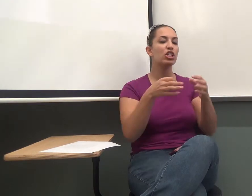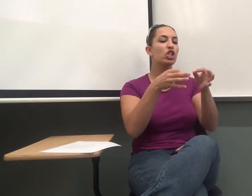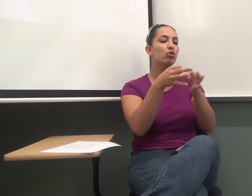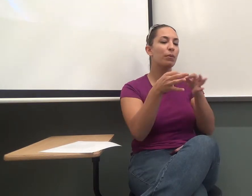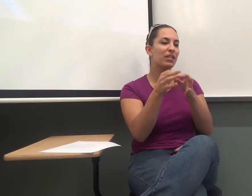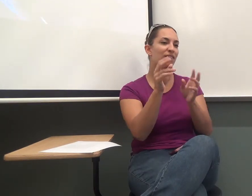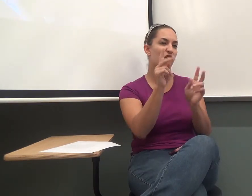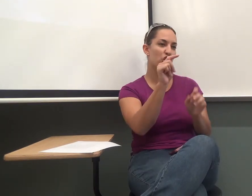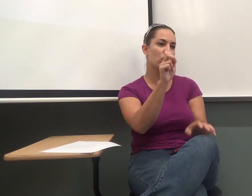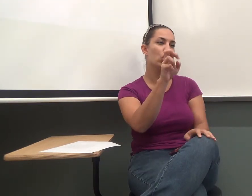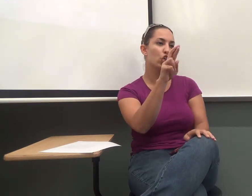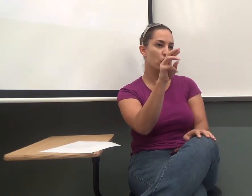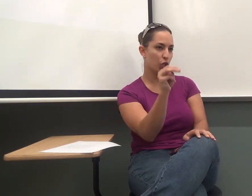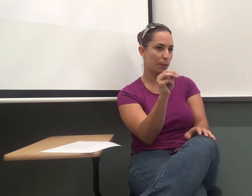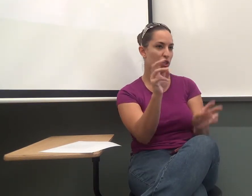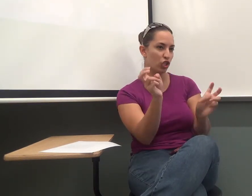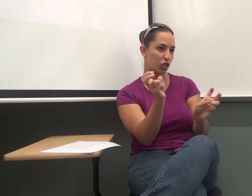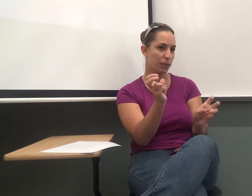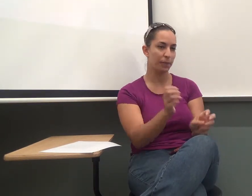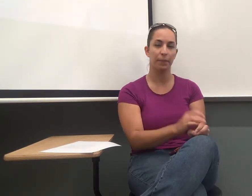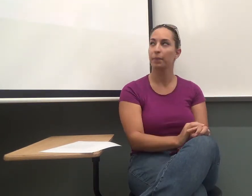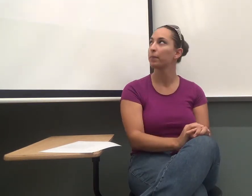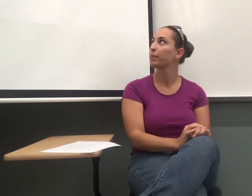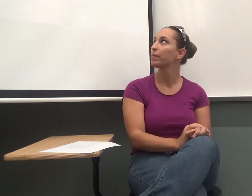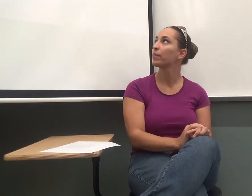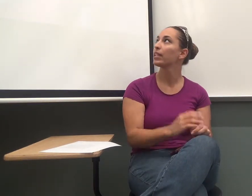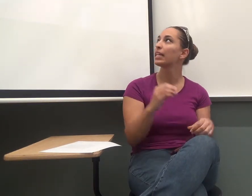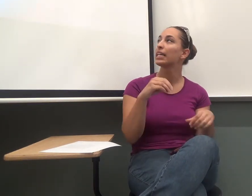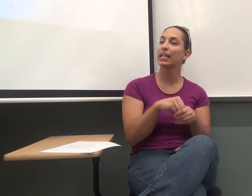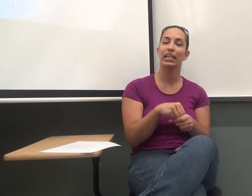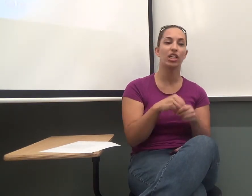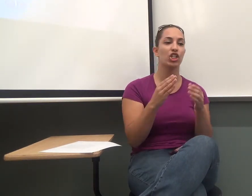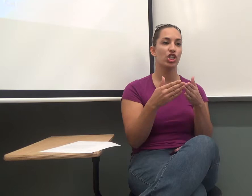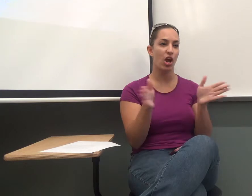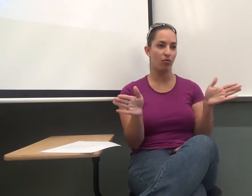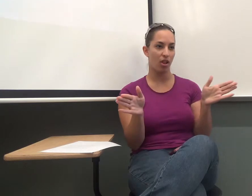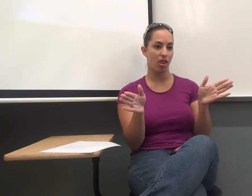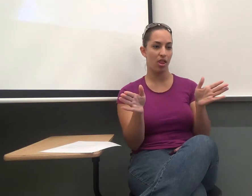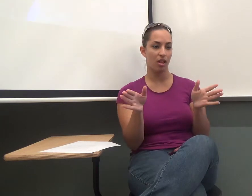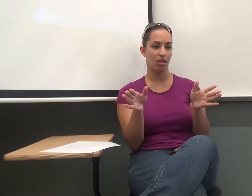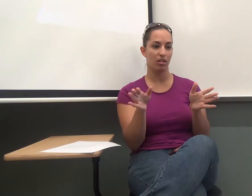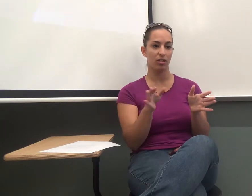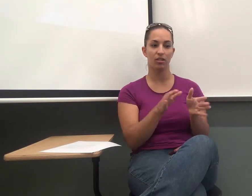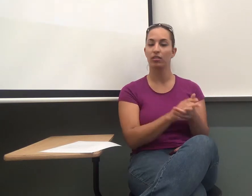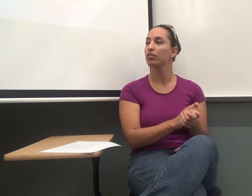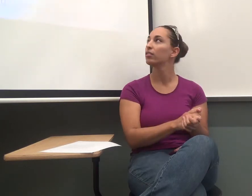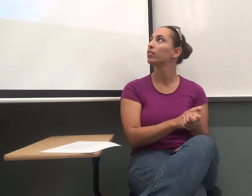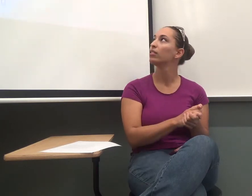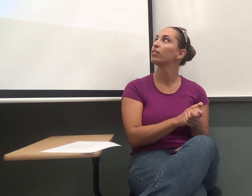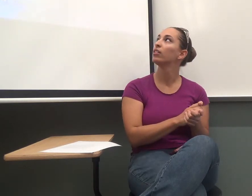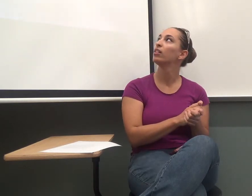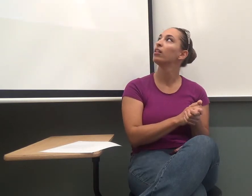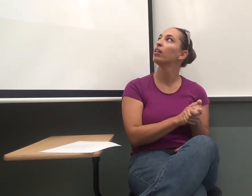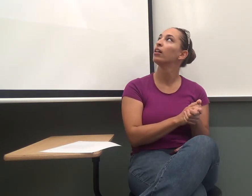this answer here, in general? How cocktails and cocktails are. Right, so it describes